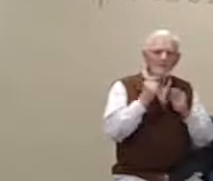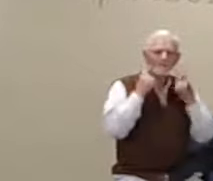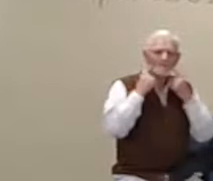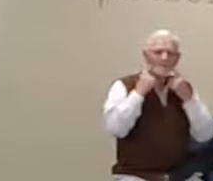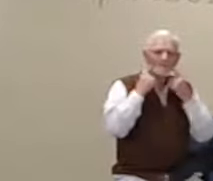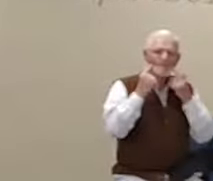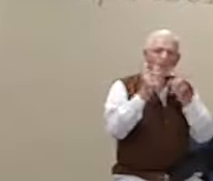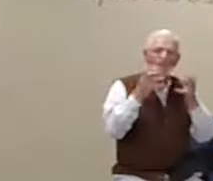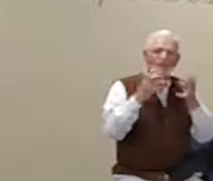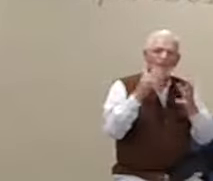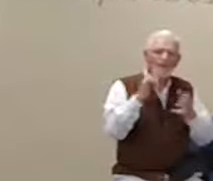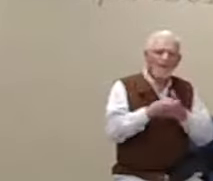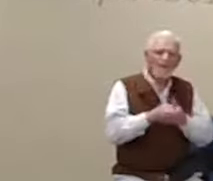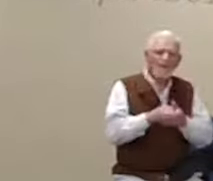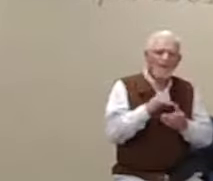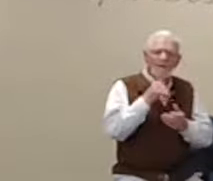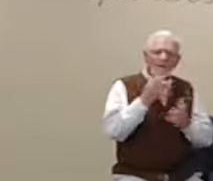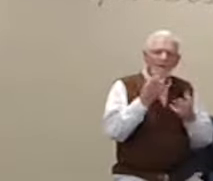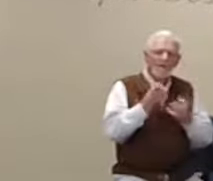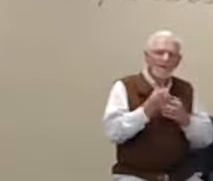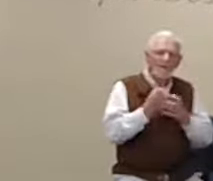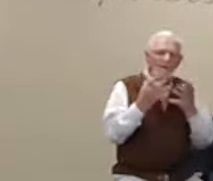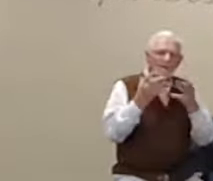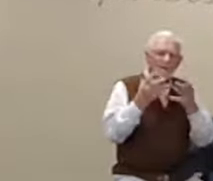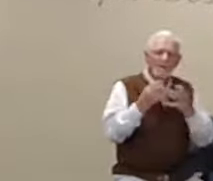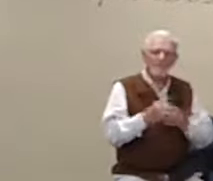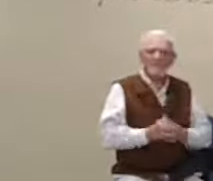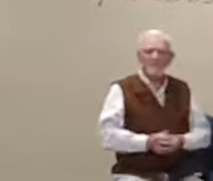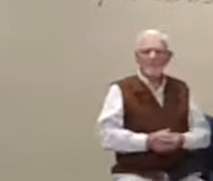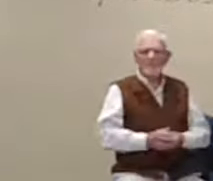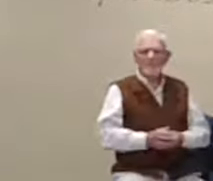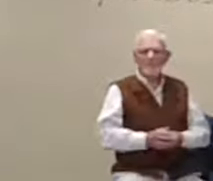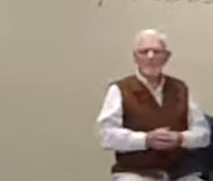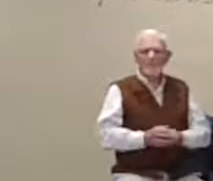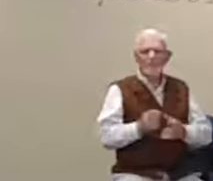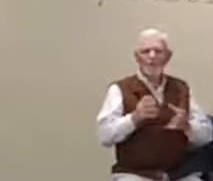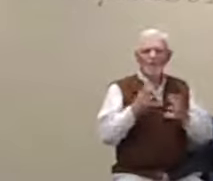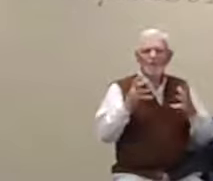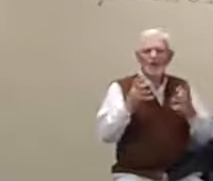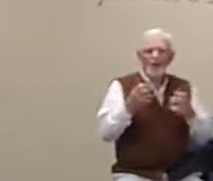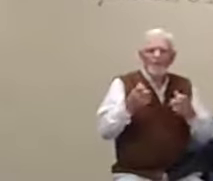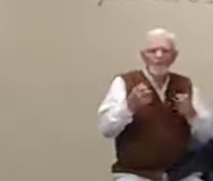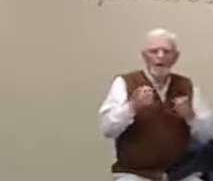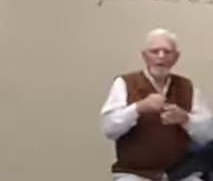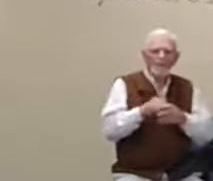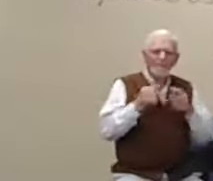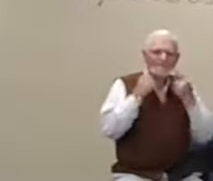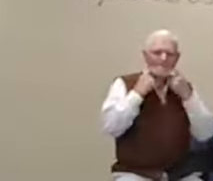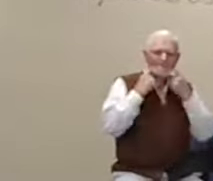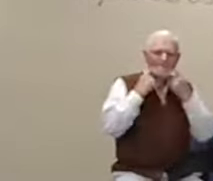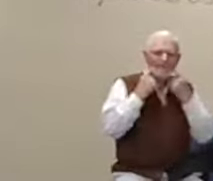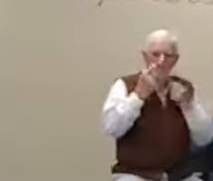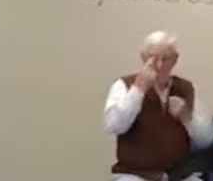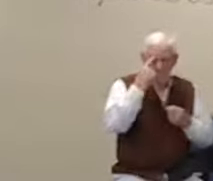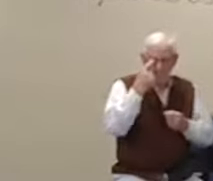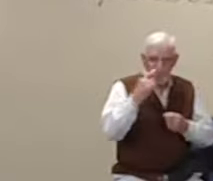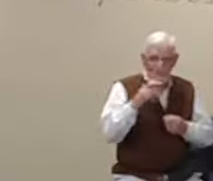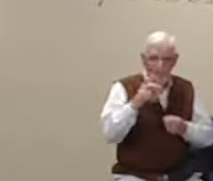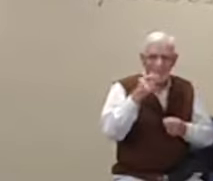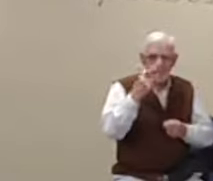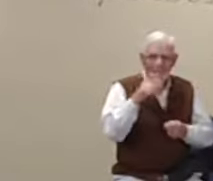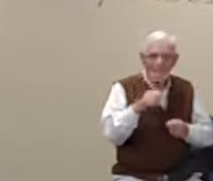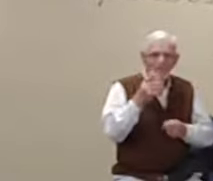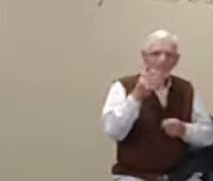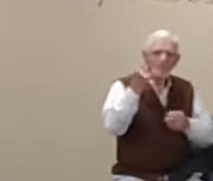so much that I don't want his frown. And there's just so much power in a smile, you know. It took me a while to figure it out. As they say